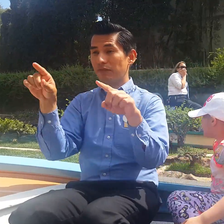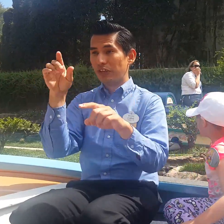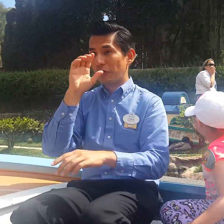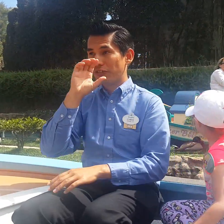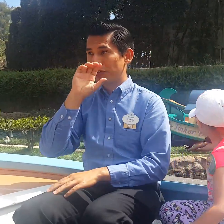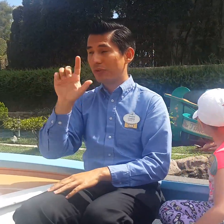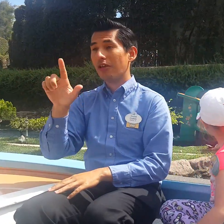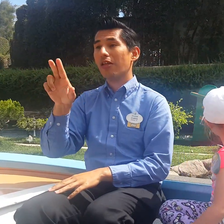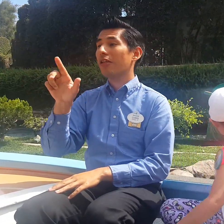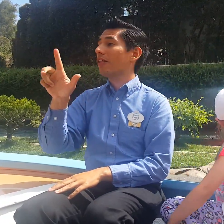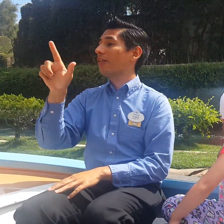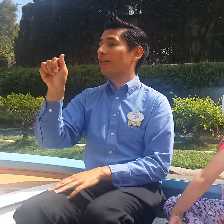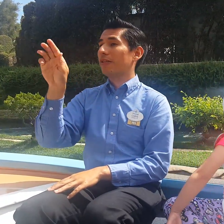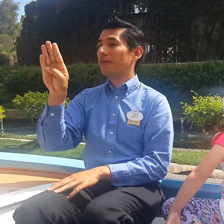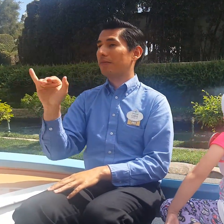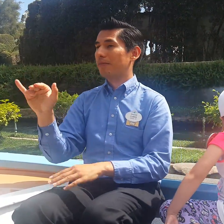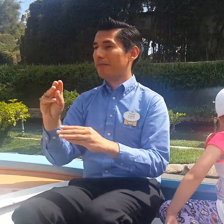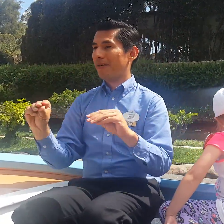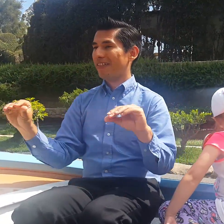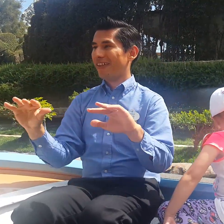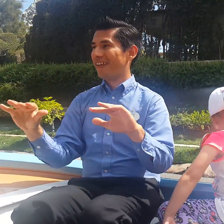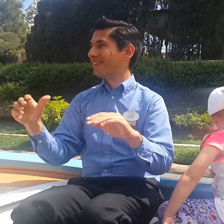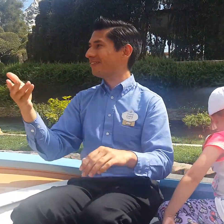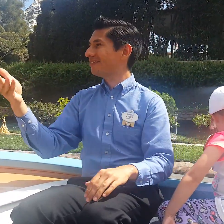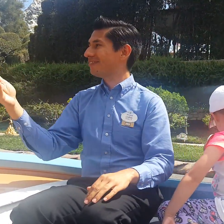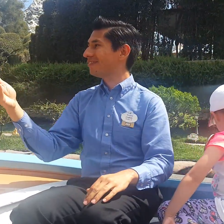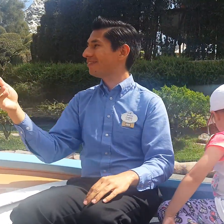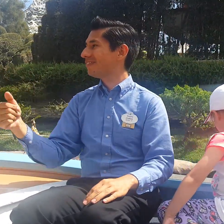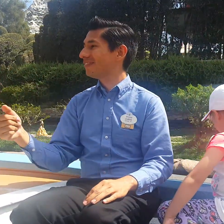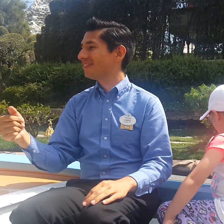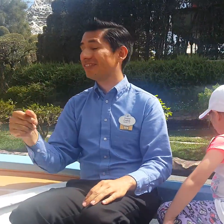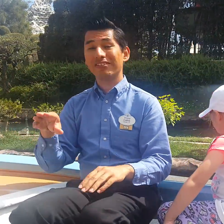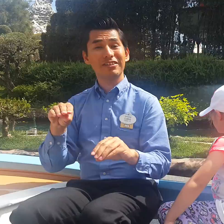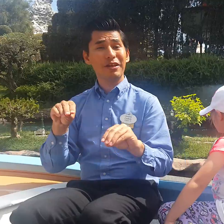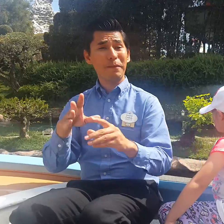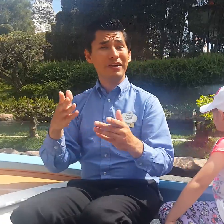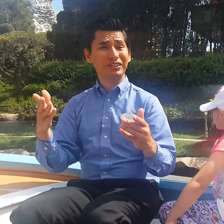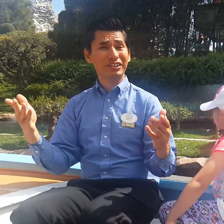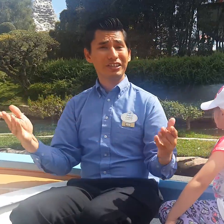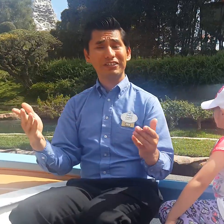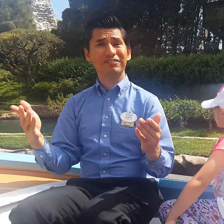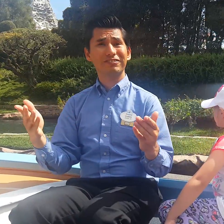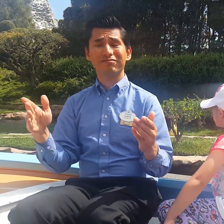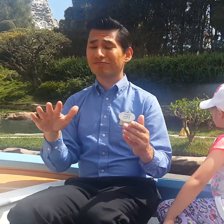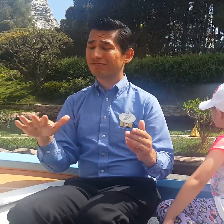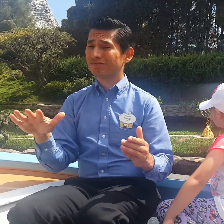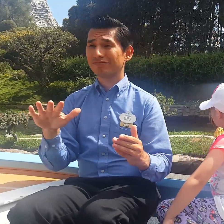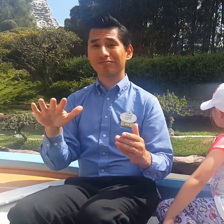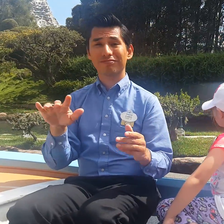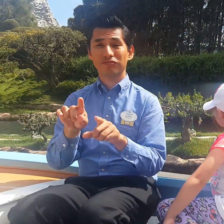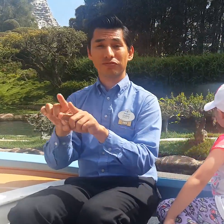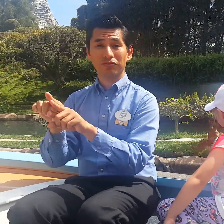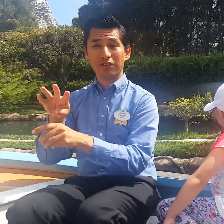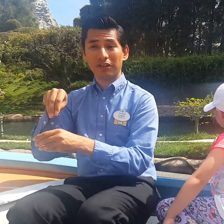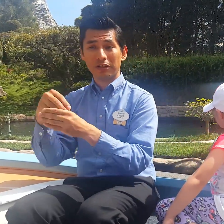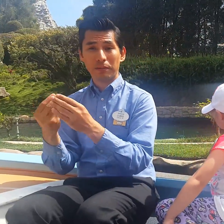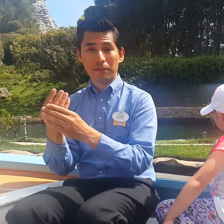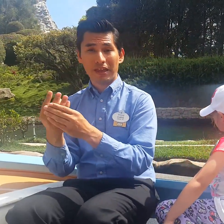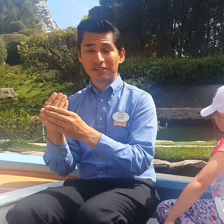magic everywhere here in Storybook Land, even in the miniature plants located on the hilltop. These plants are kept small through an enchantment by Tinkerbell's pixie